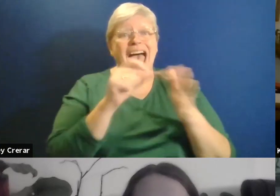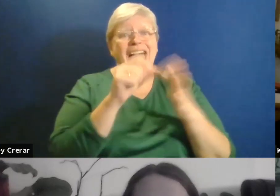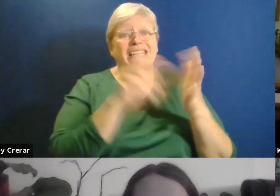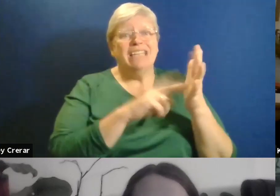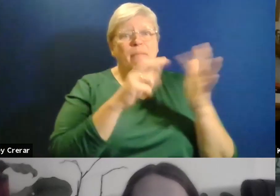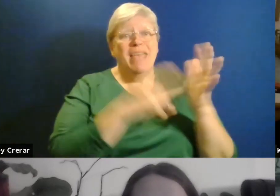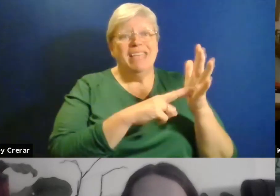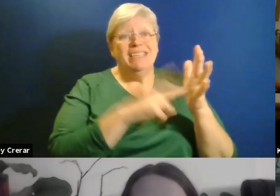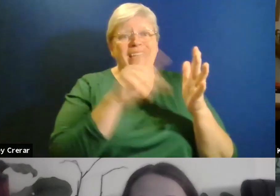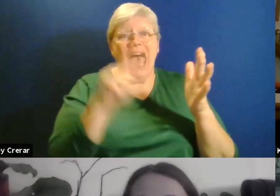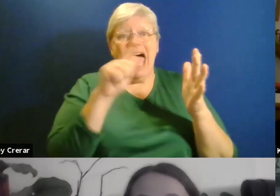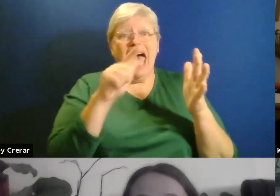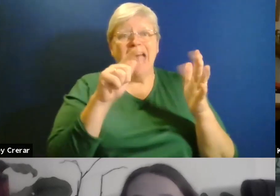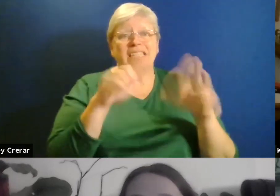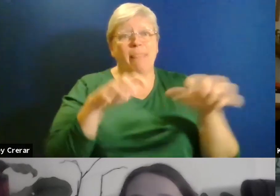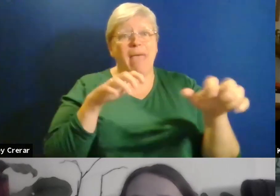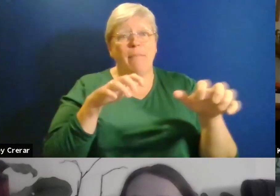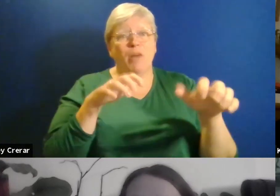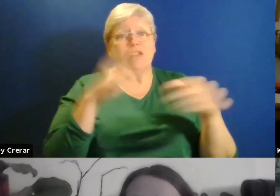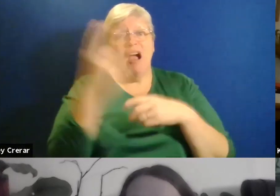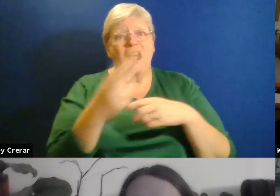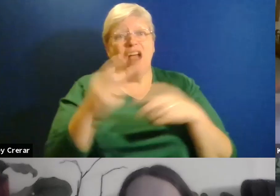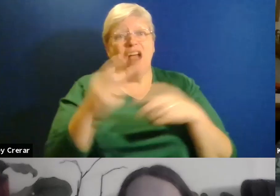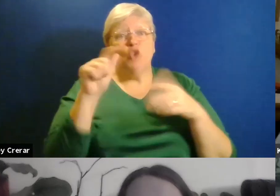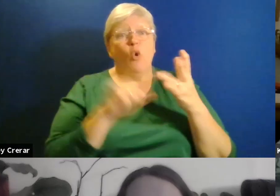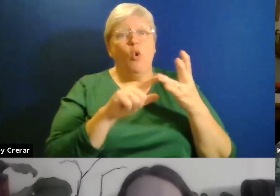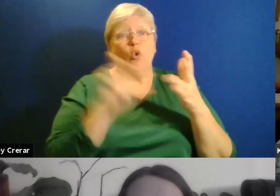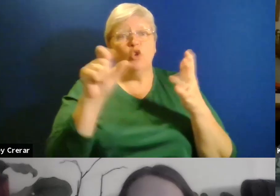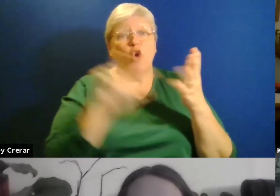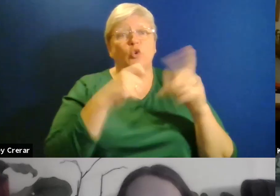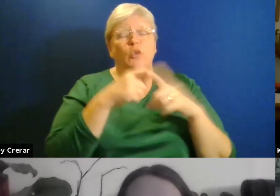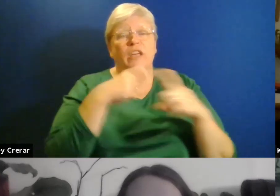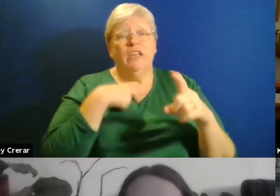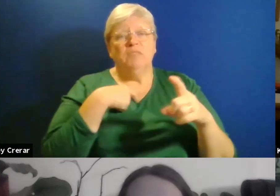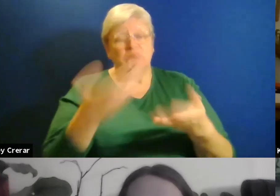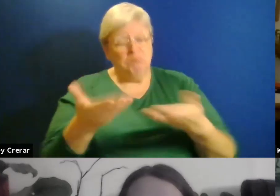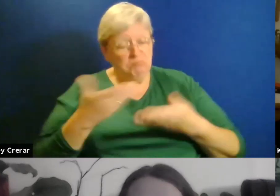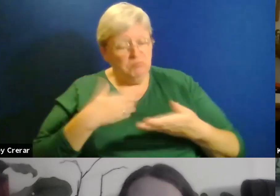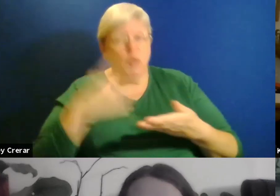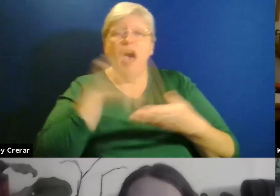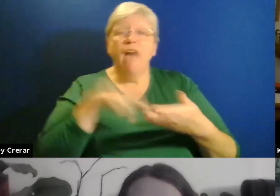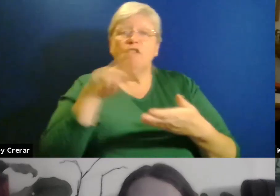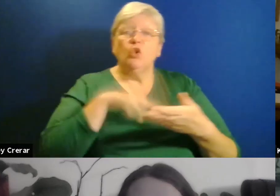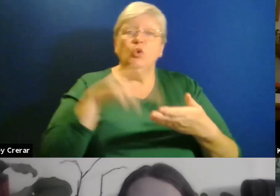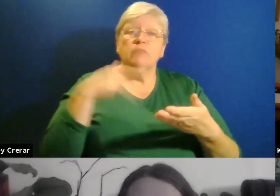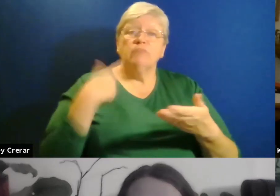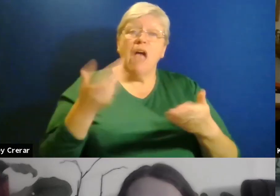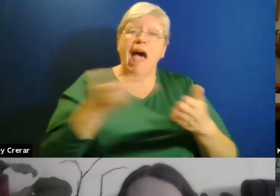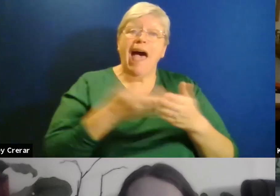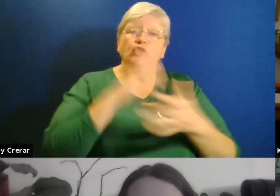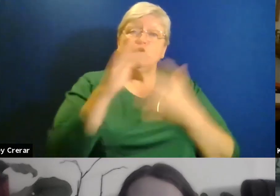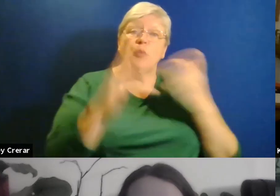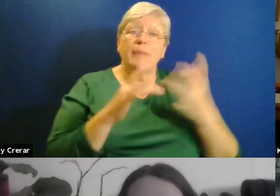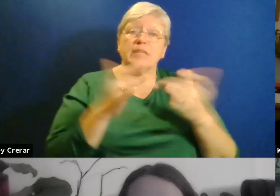admin@leopardarts.co.uk. Send us something through and we'll have a look at it, and we can get it up on the website sooner rather than later.